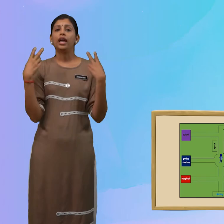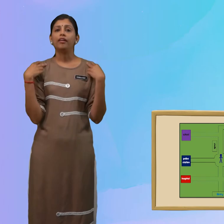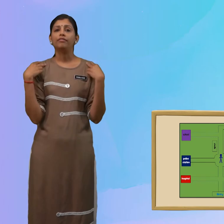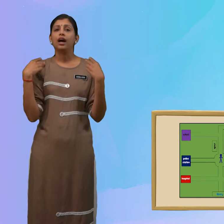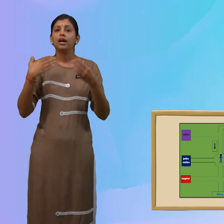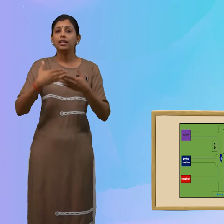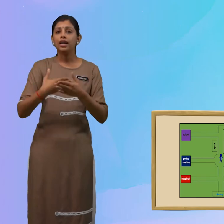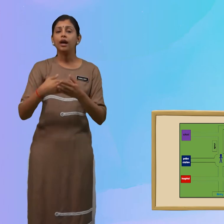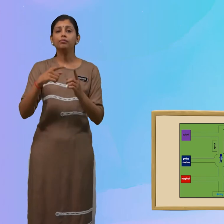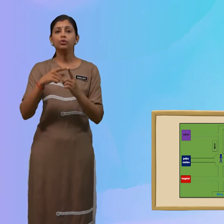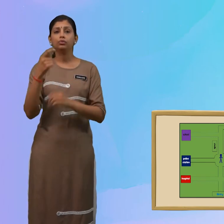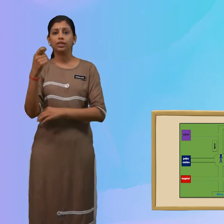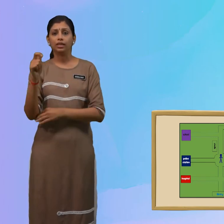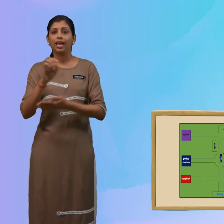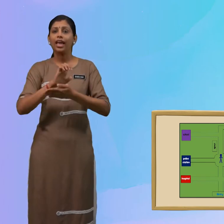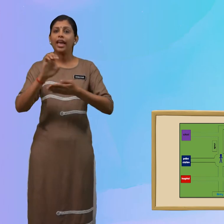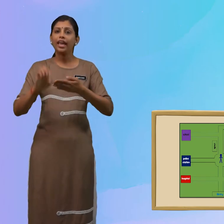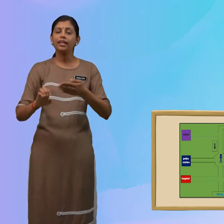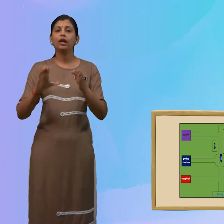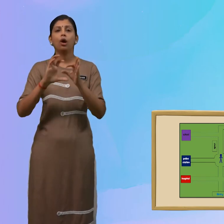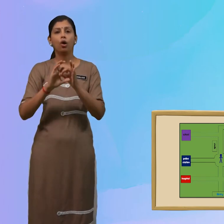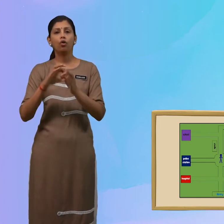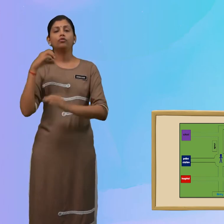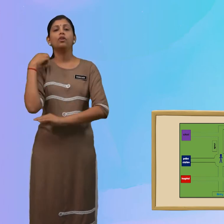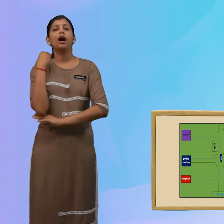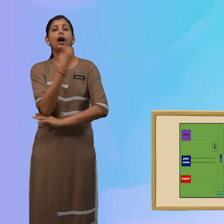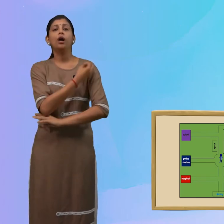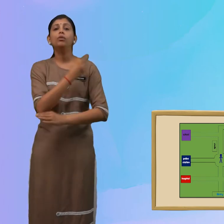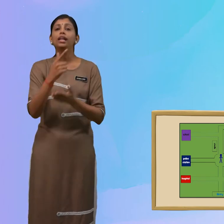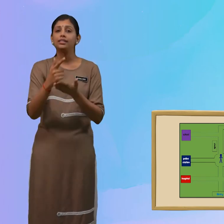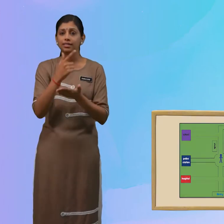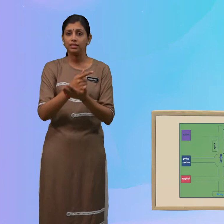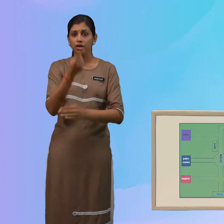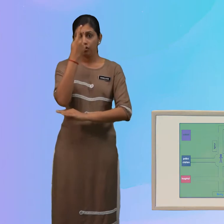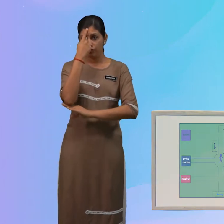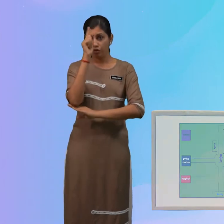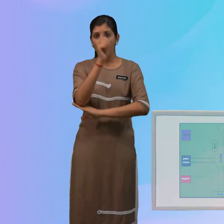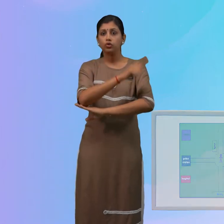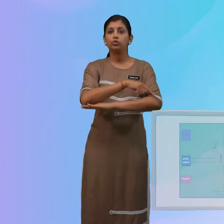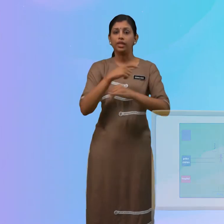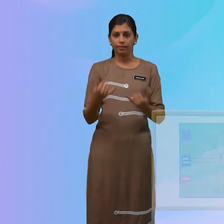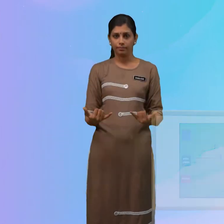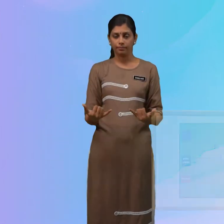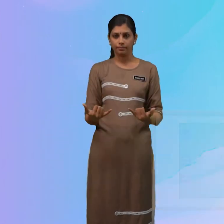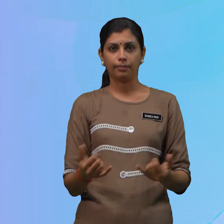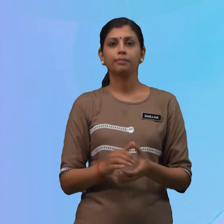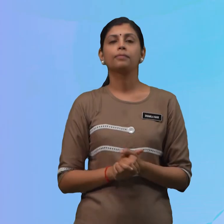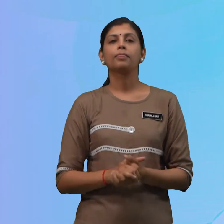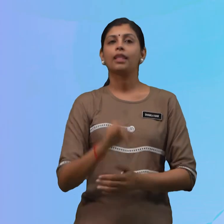have come to the end of our lesson for today.